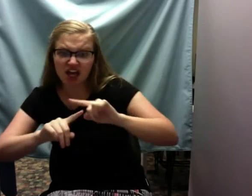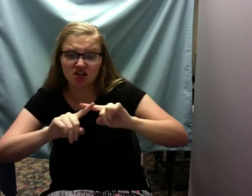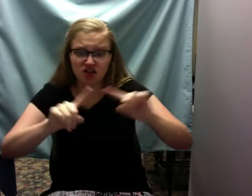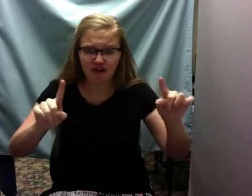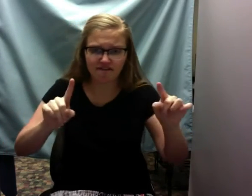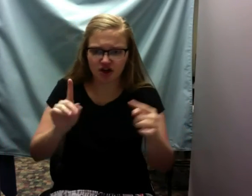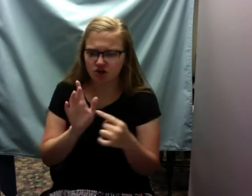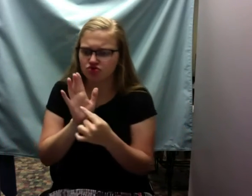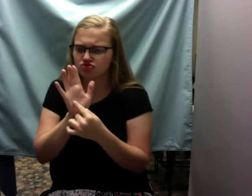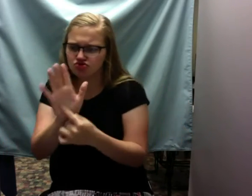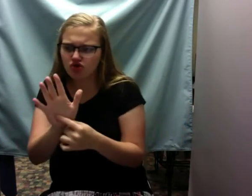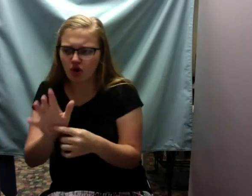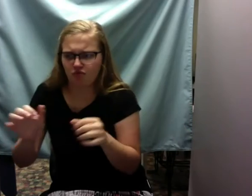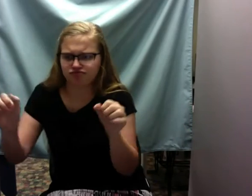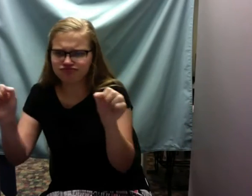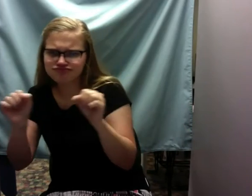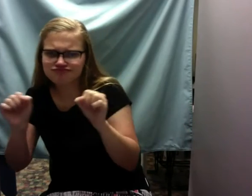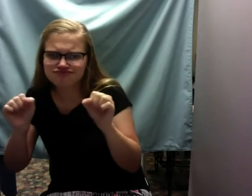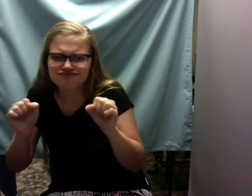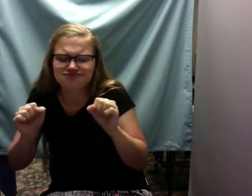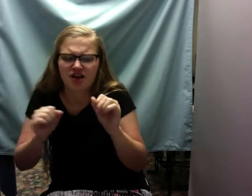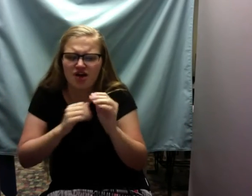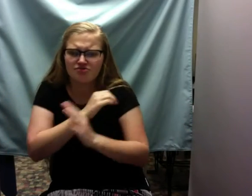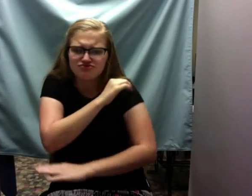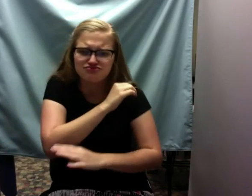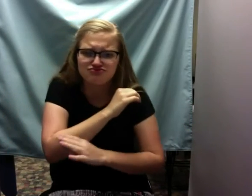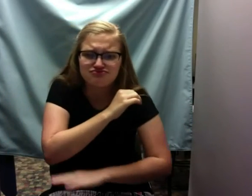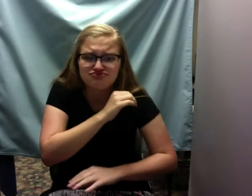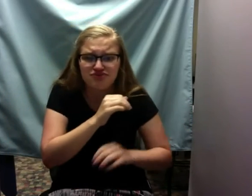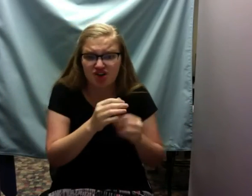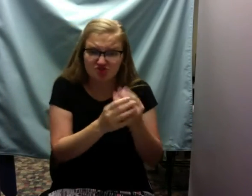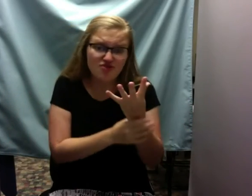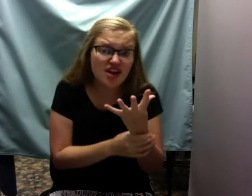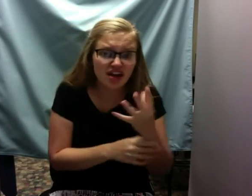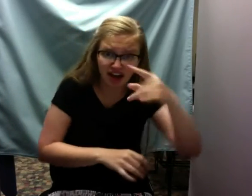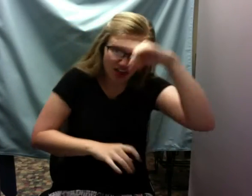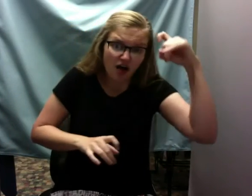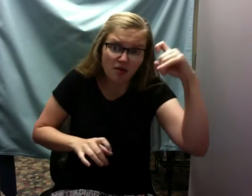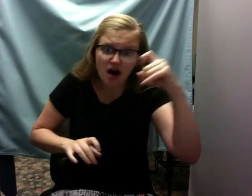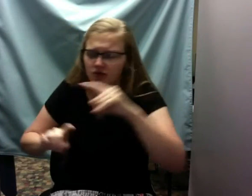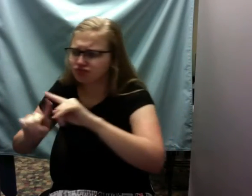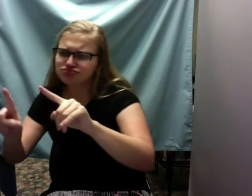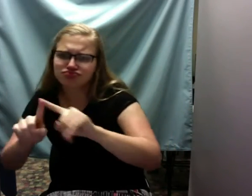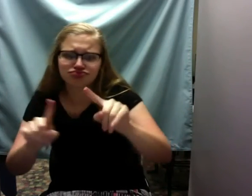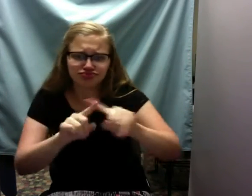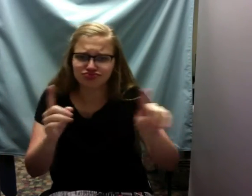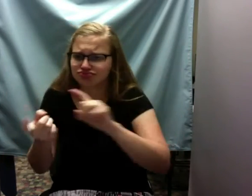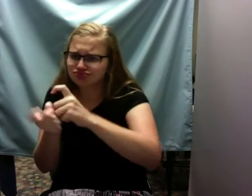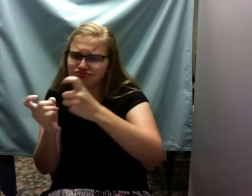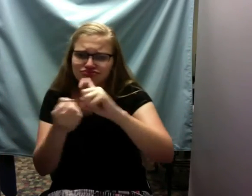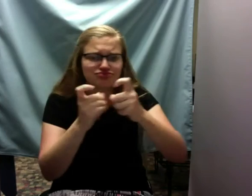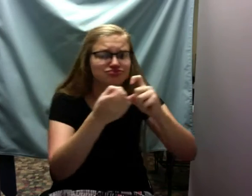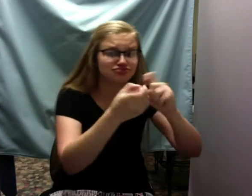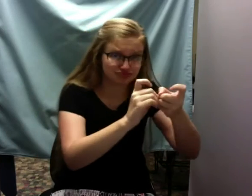and let them be for signs and for seasons, and for days and years. And let them be for lights